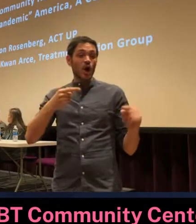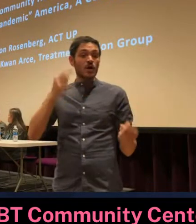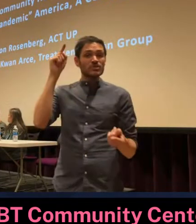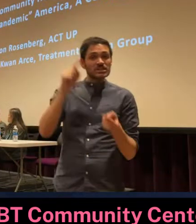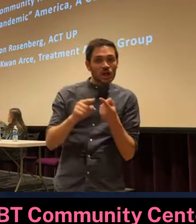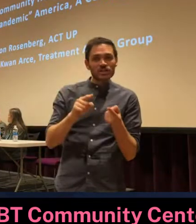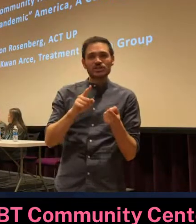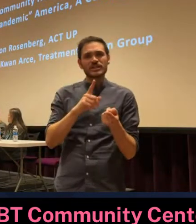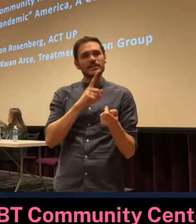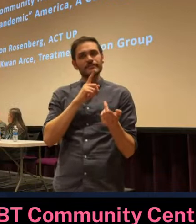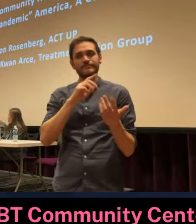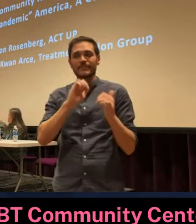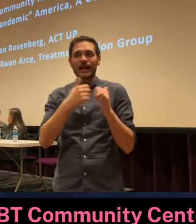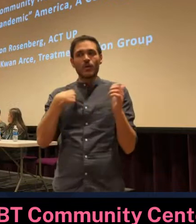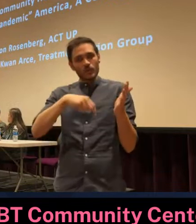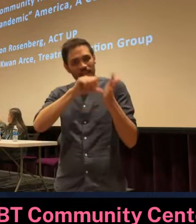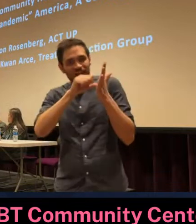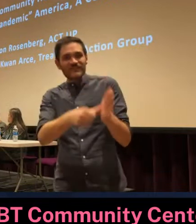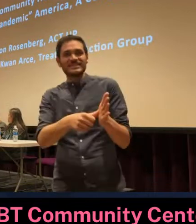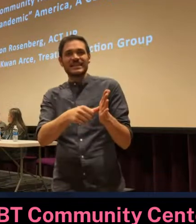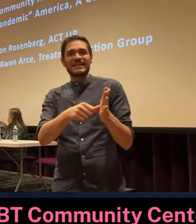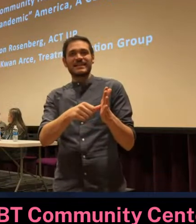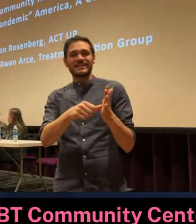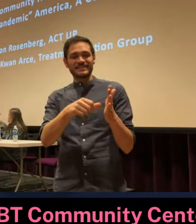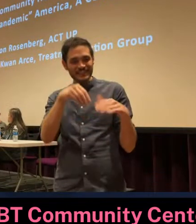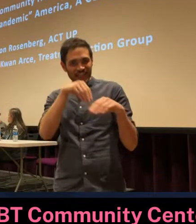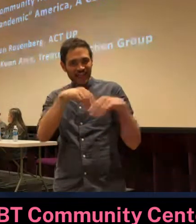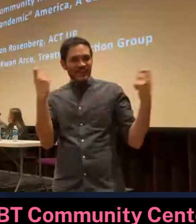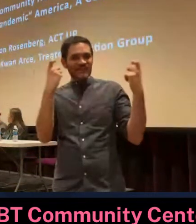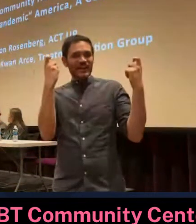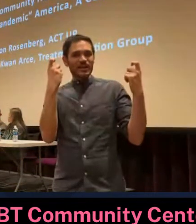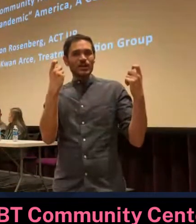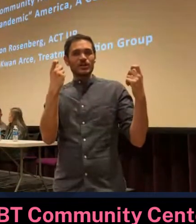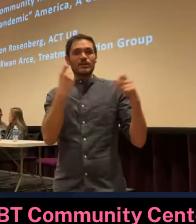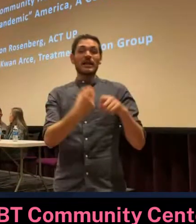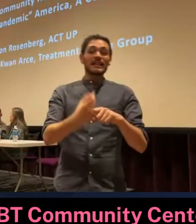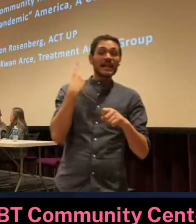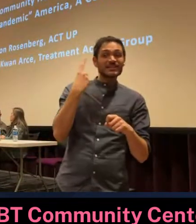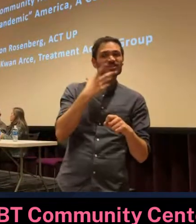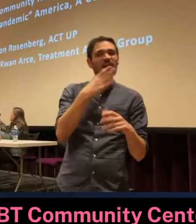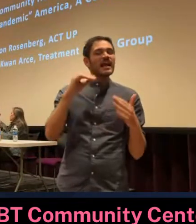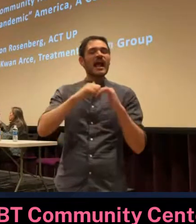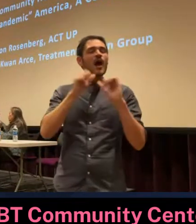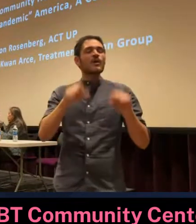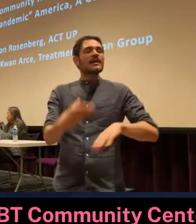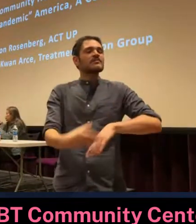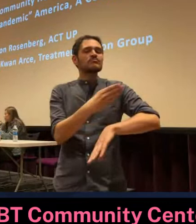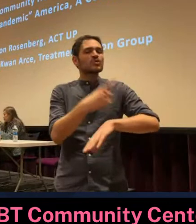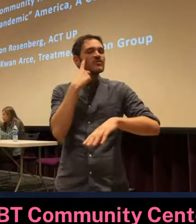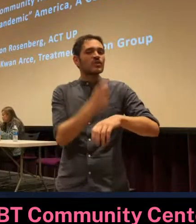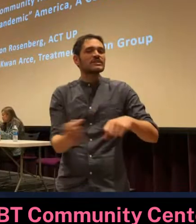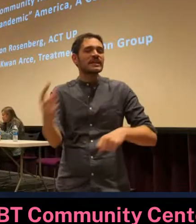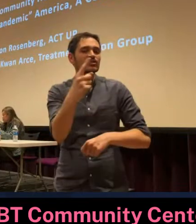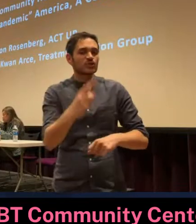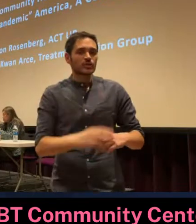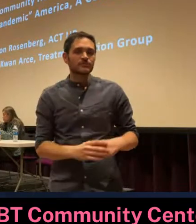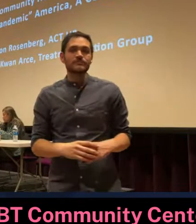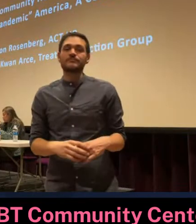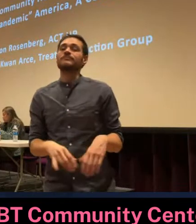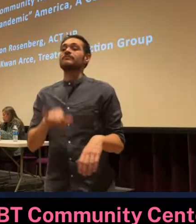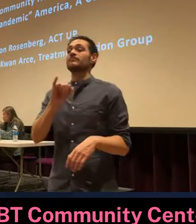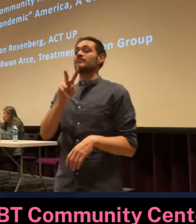could maybe even, enhance next year. Well, coming here tonight basically is